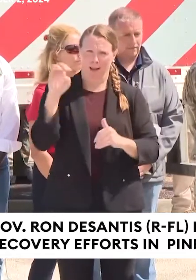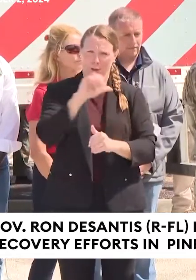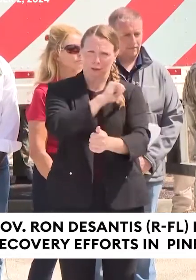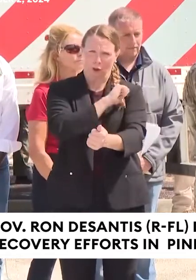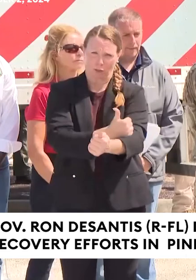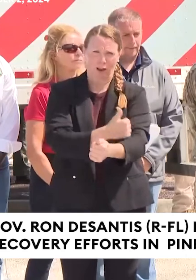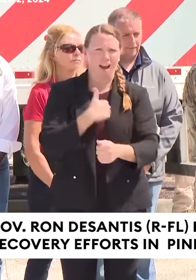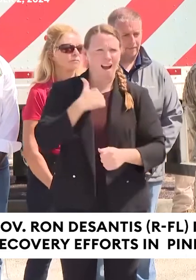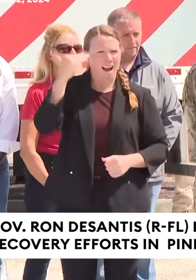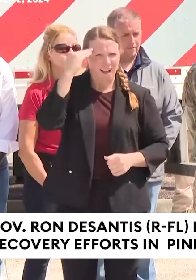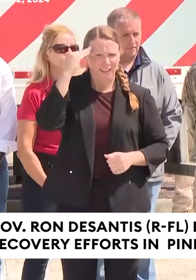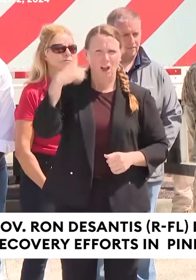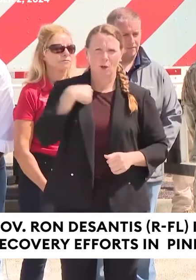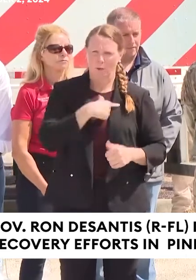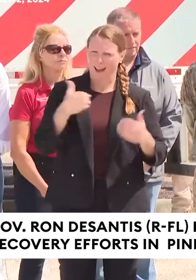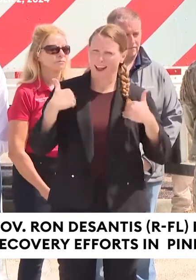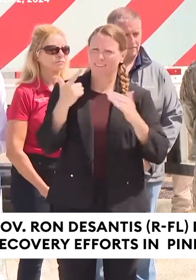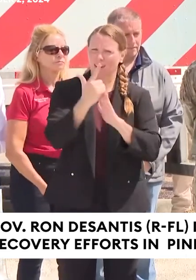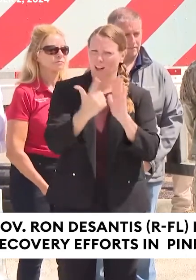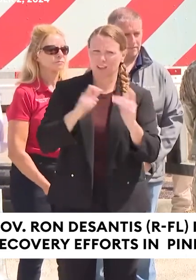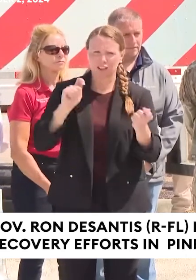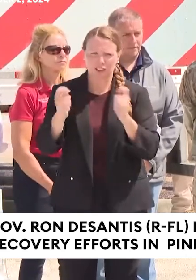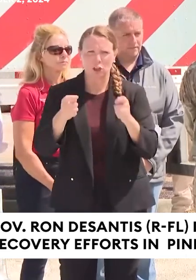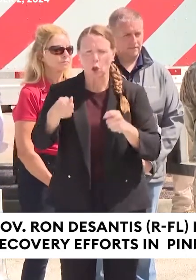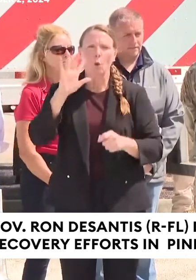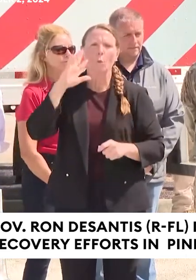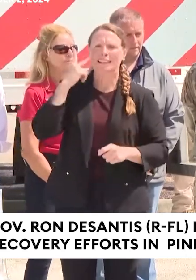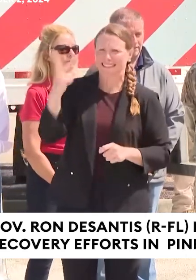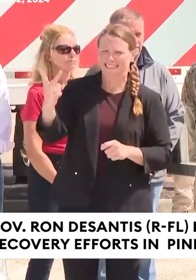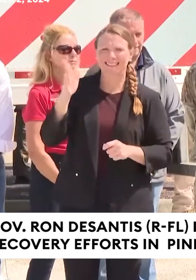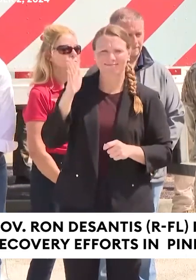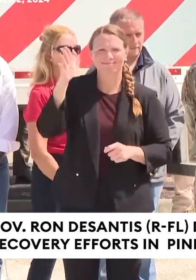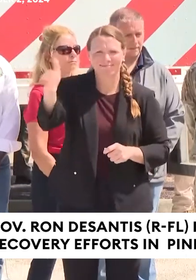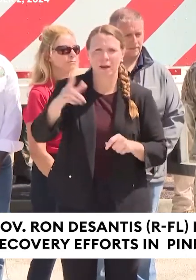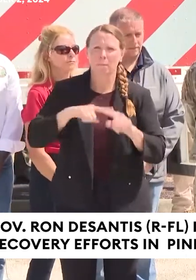to make legislative changes, you'll see that. But those are the types of things we want to do.